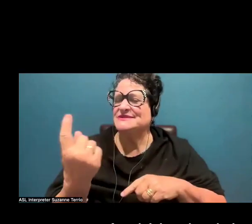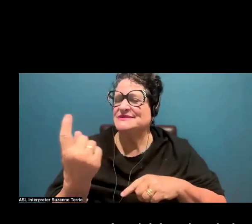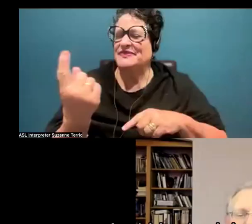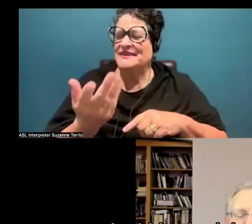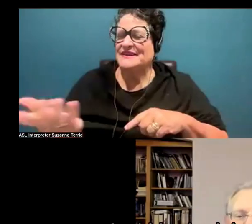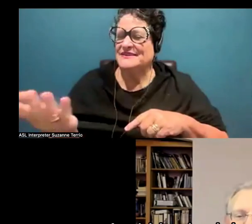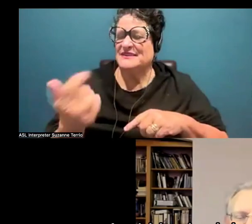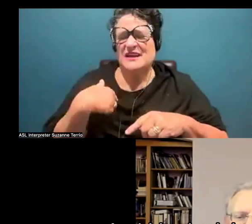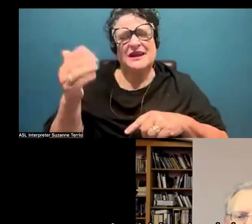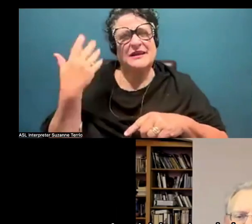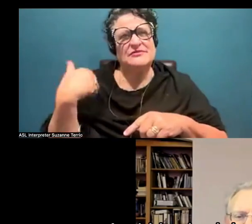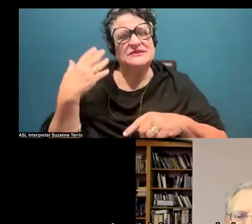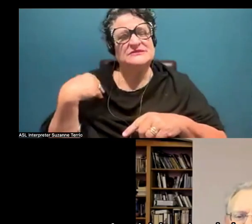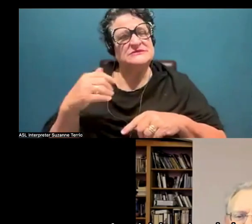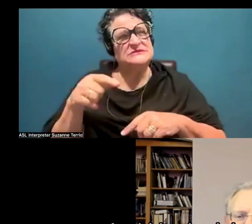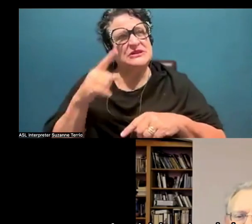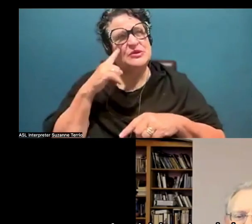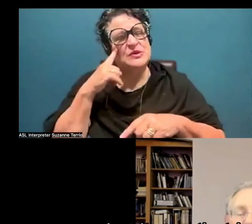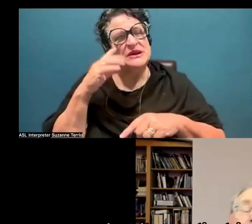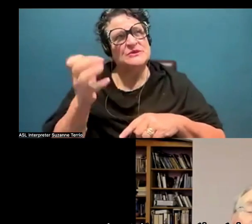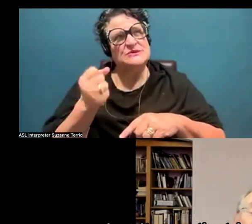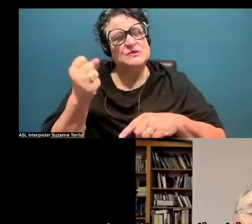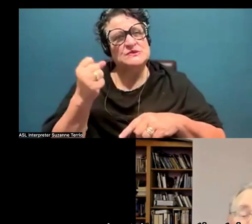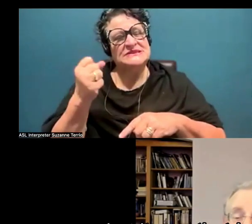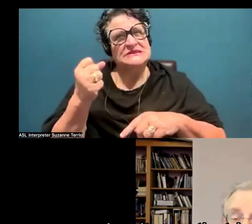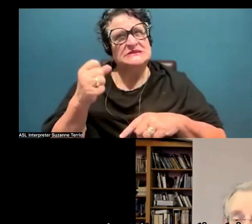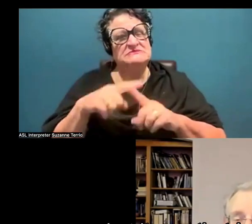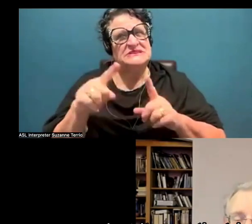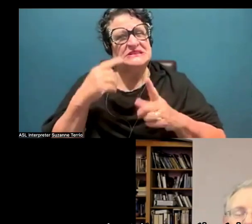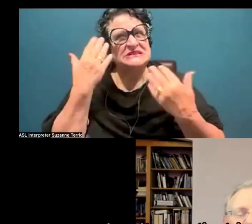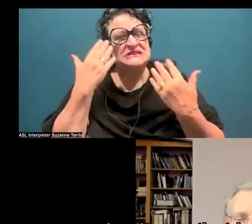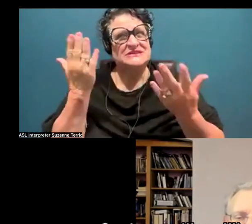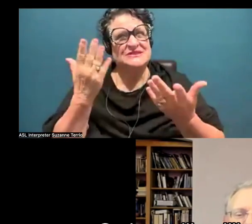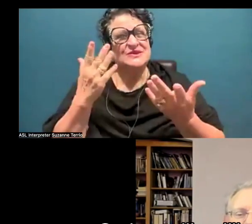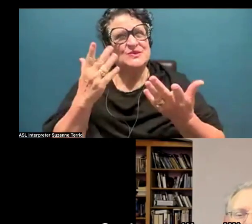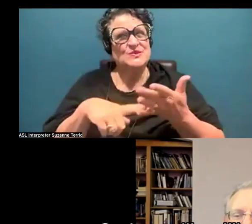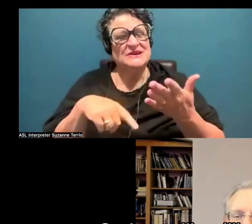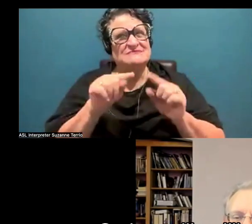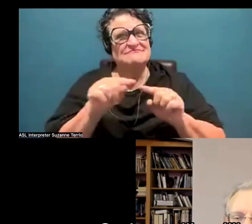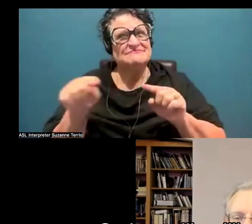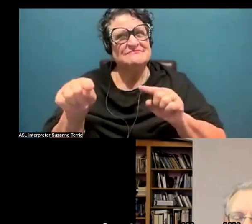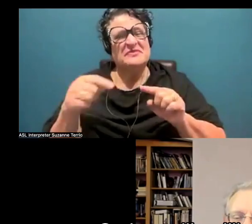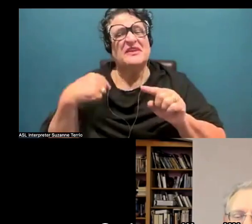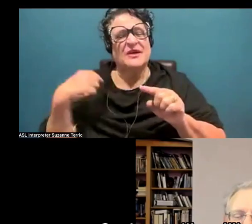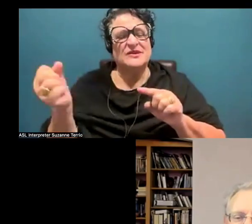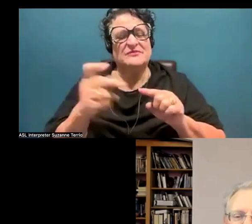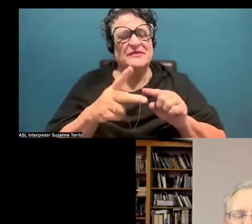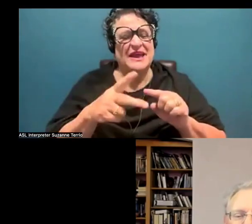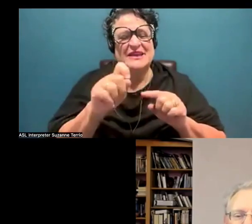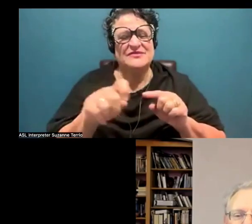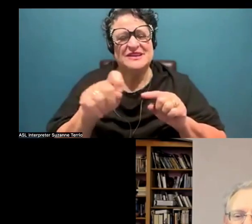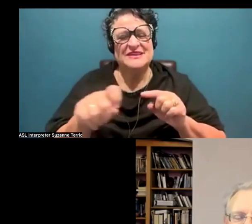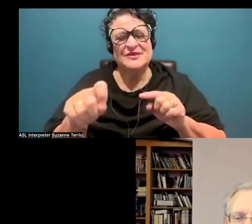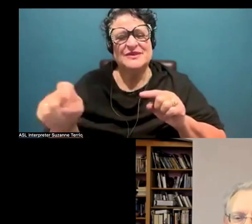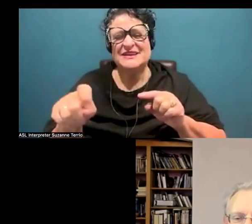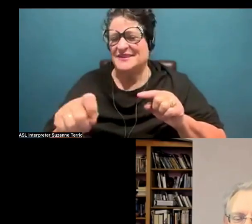I had originally had that as a placeholder because I just didn't know what it was that I was thinking about yet. So I was like, I'll come back and I'll fill that in. And